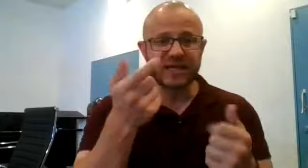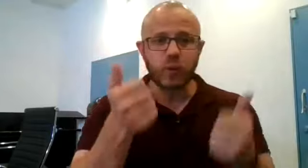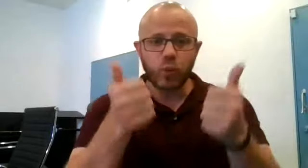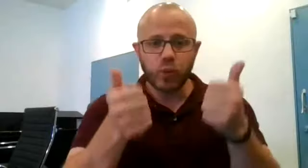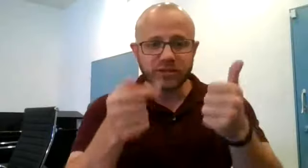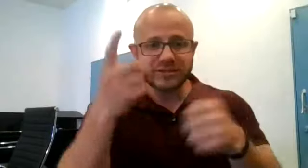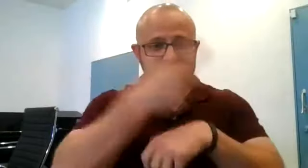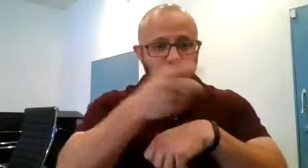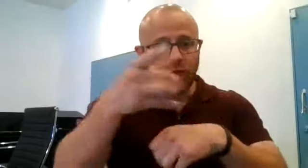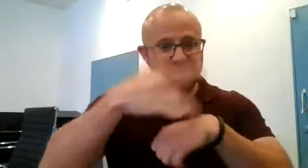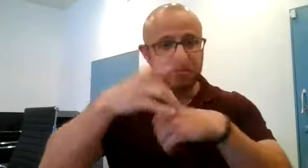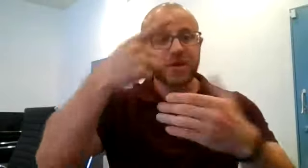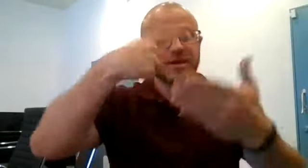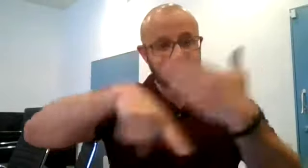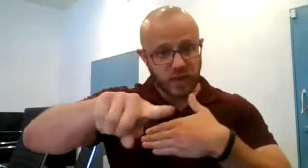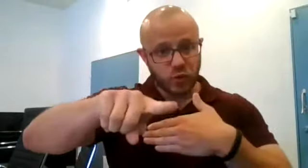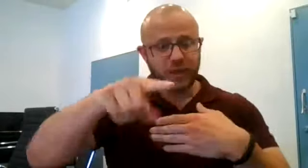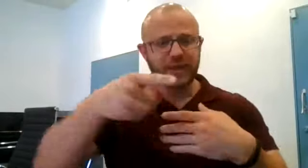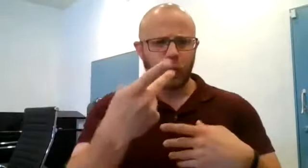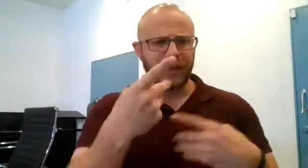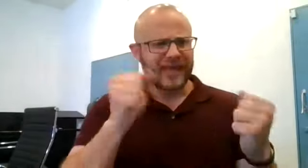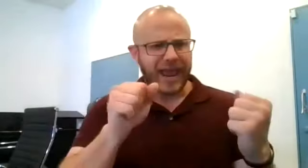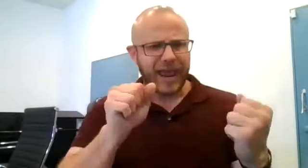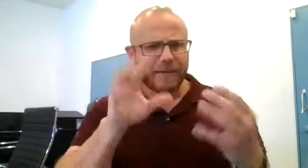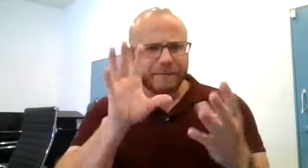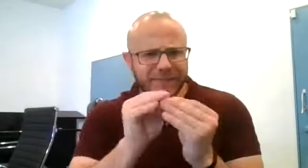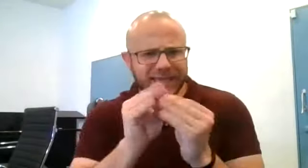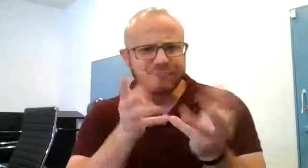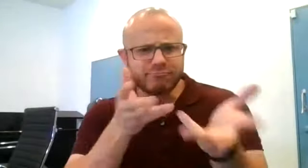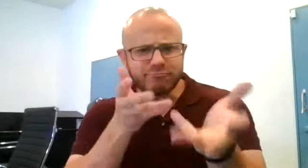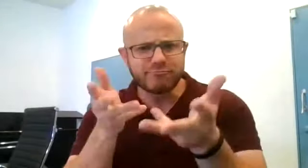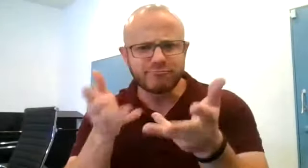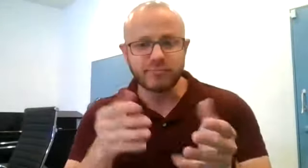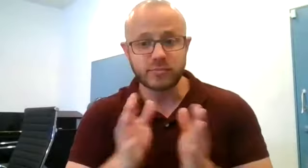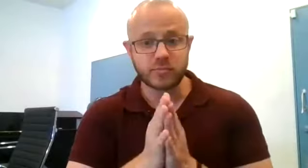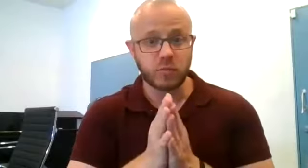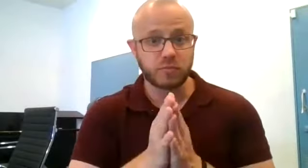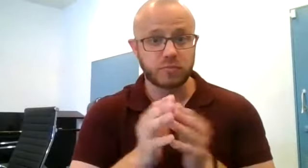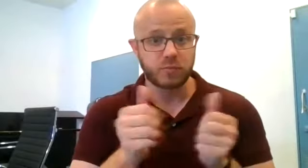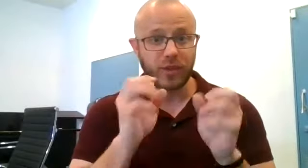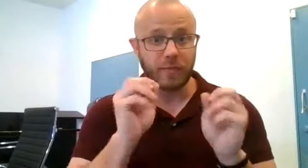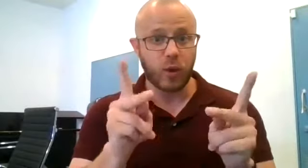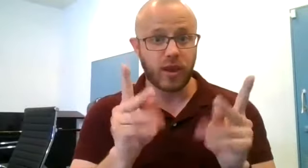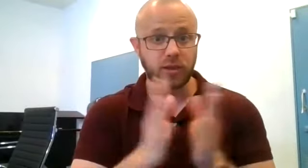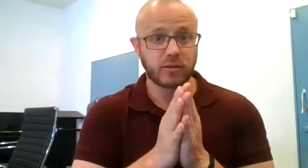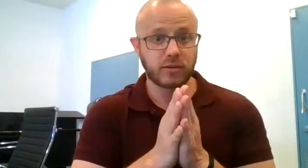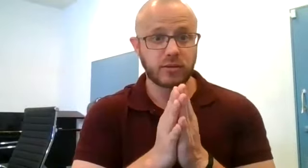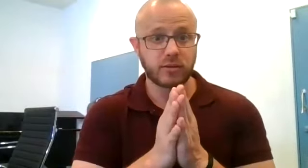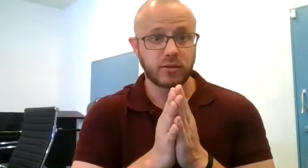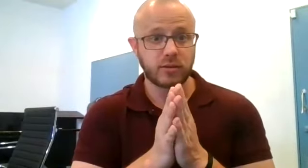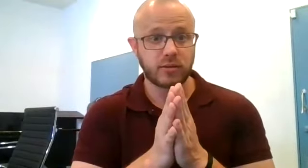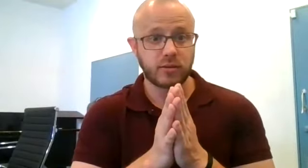now to see which day you're available next week that we can have a meeting and do some one-on-one work, okay?